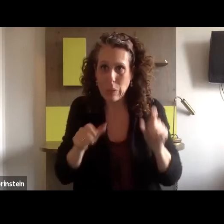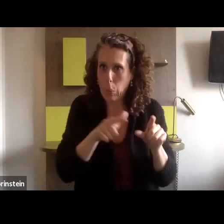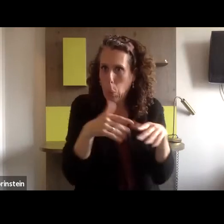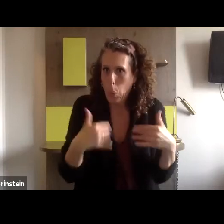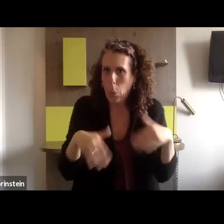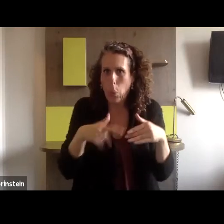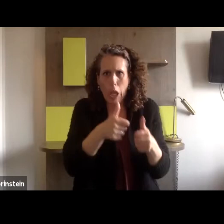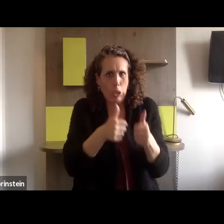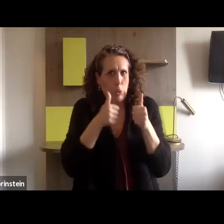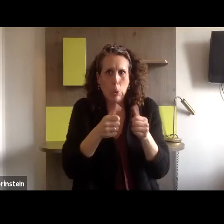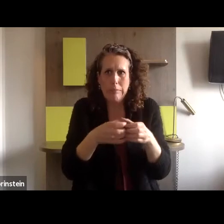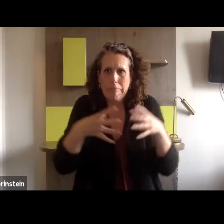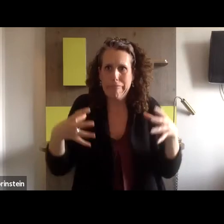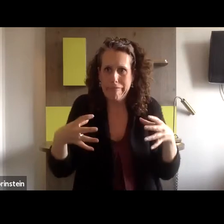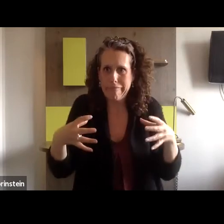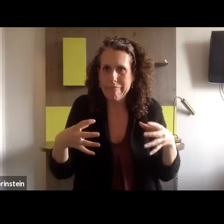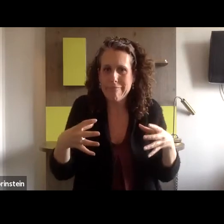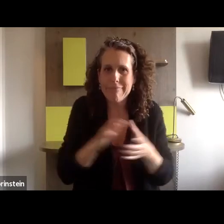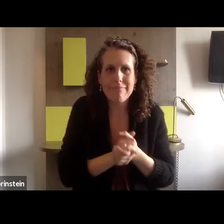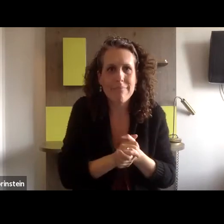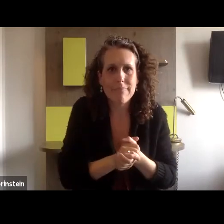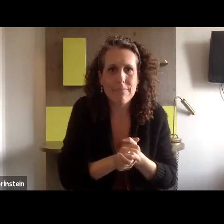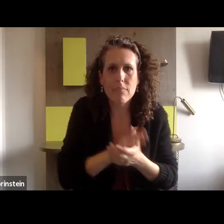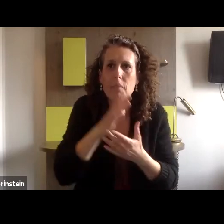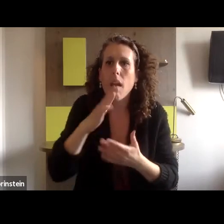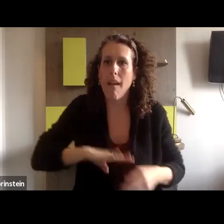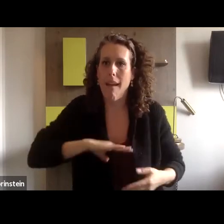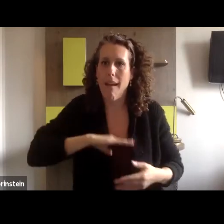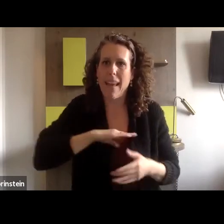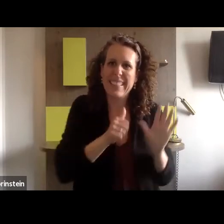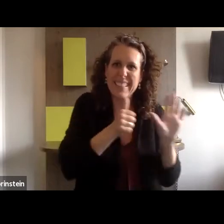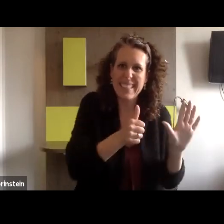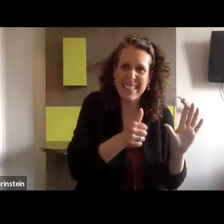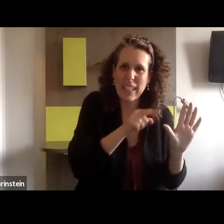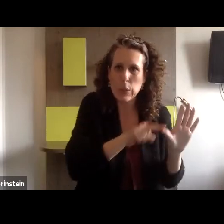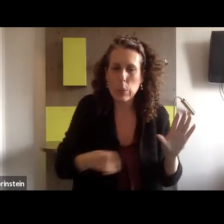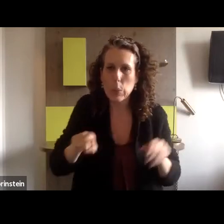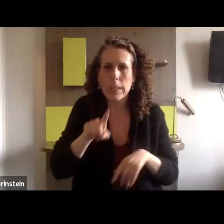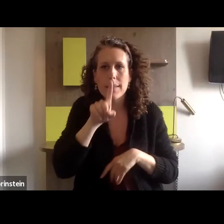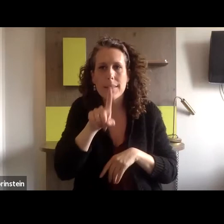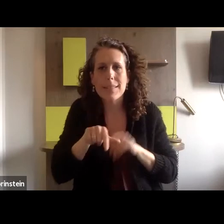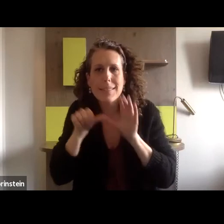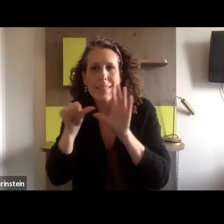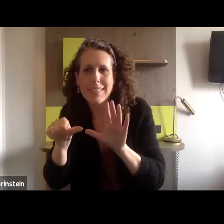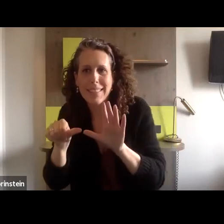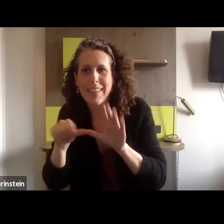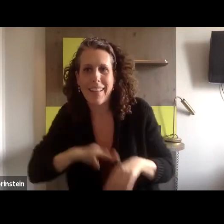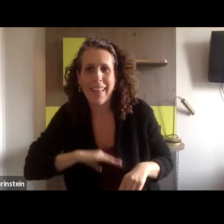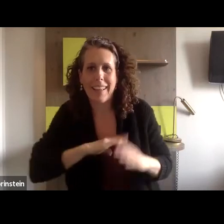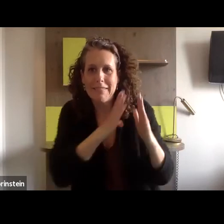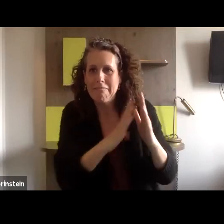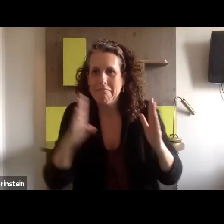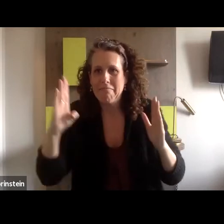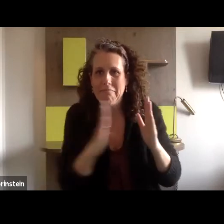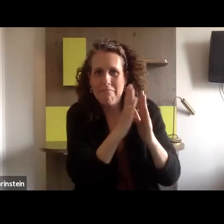think is quite good. Between 6 and 16 years old, we developed a scoring instrument, and we were thinking